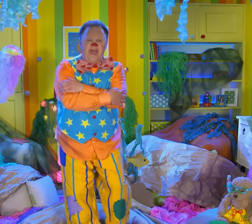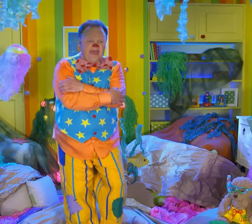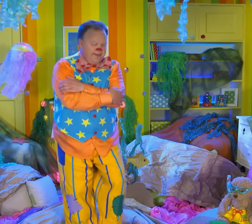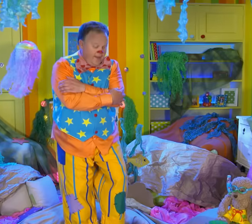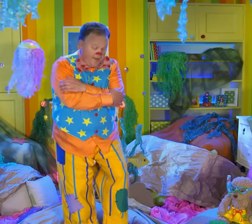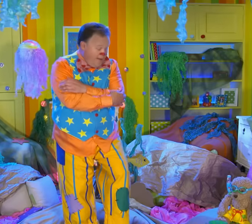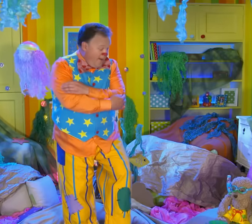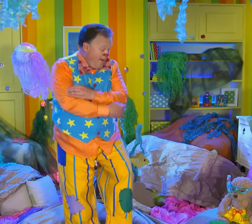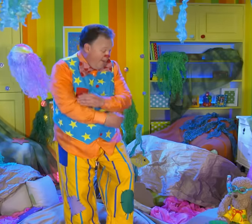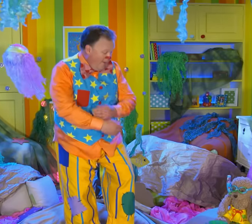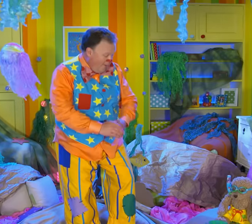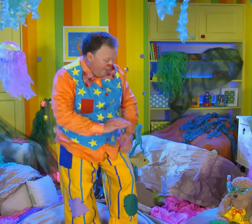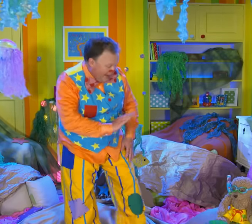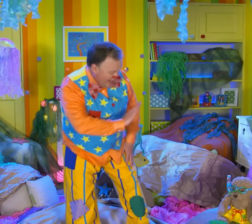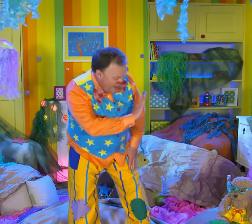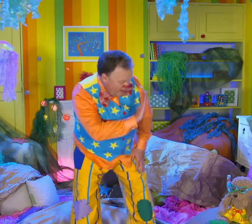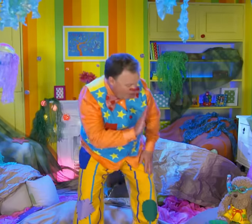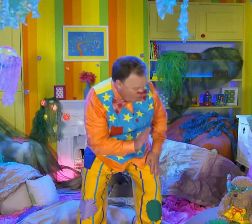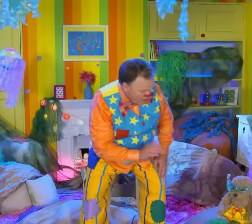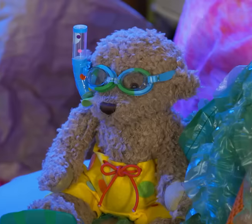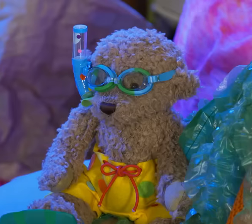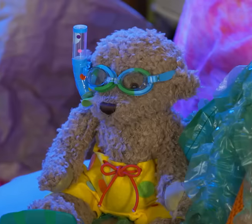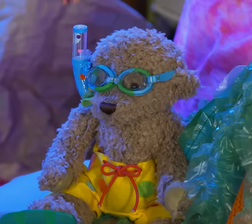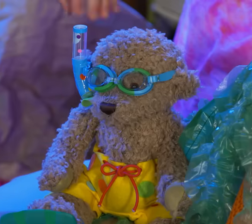Ted? Oh, hello!